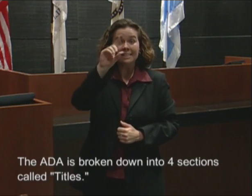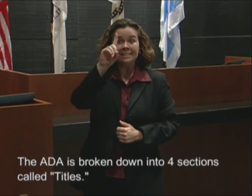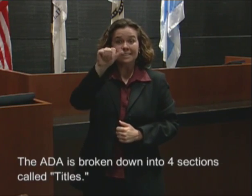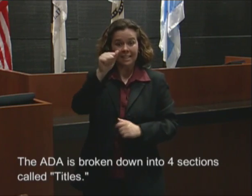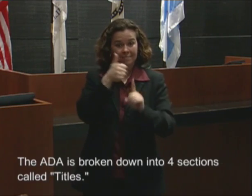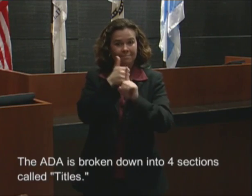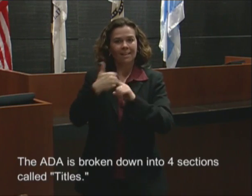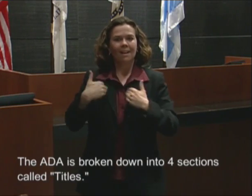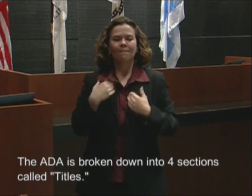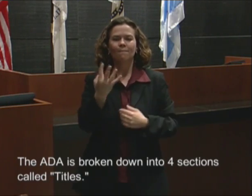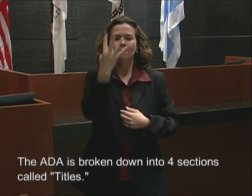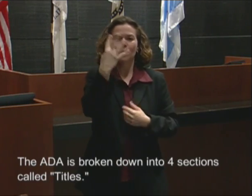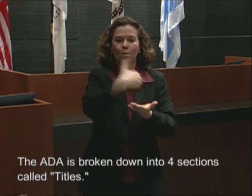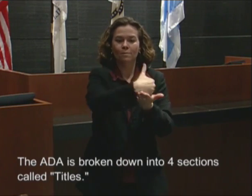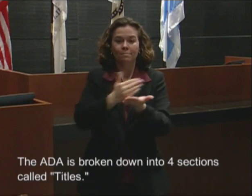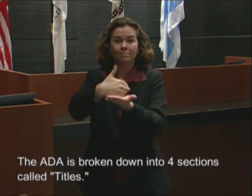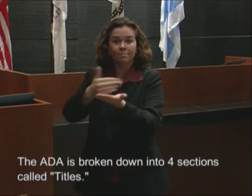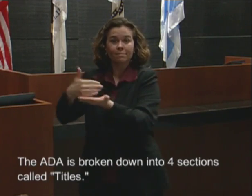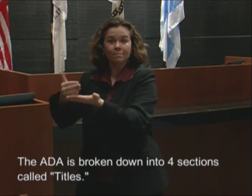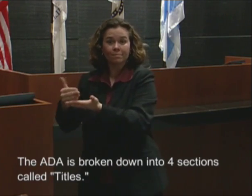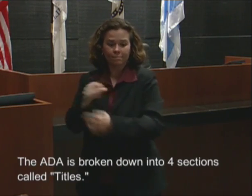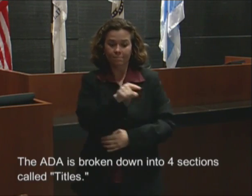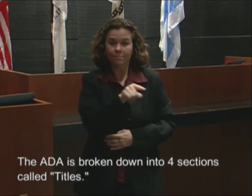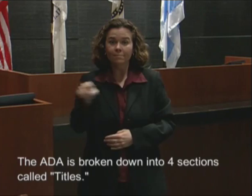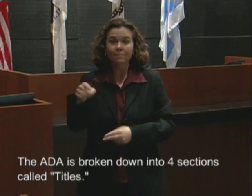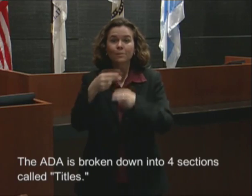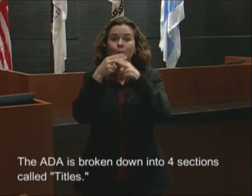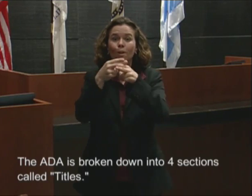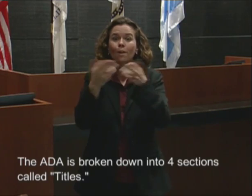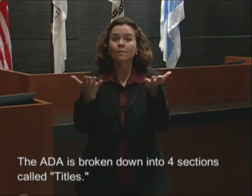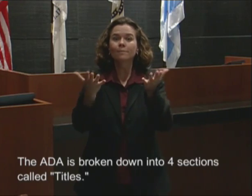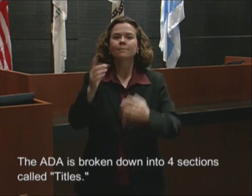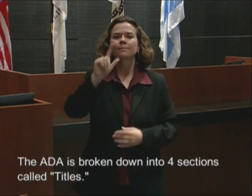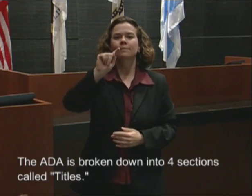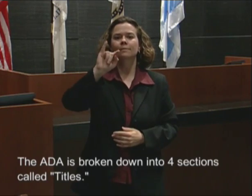The ADA is broken down into 4 sections called titles.